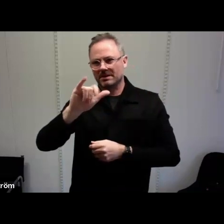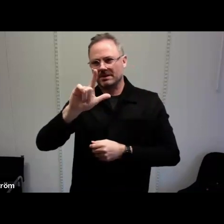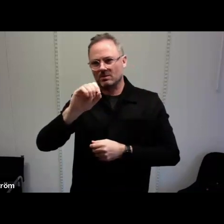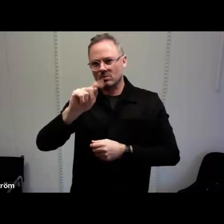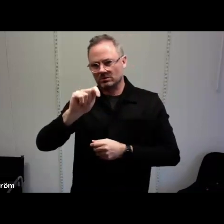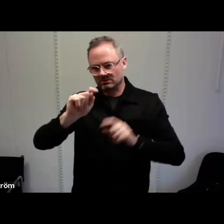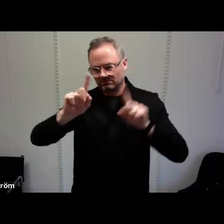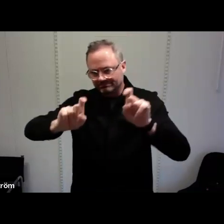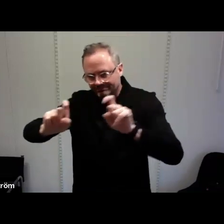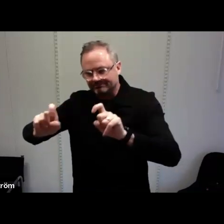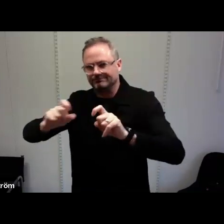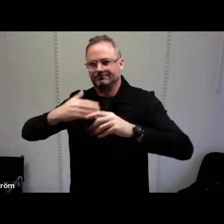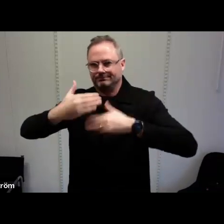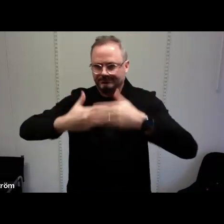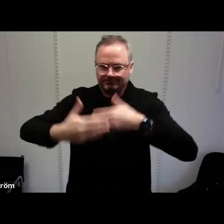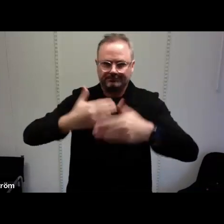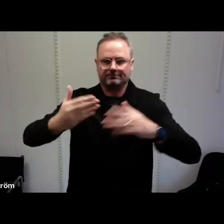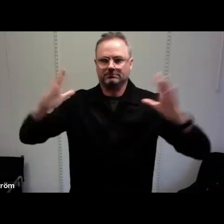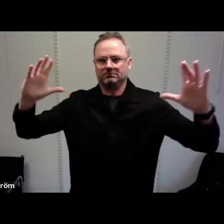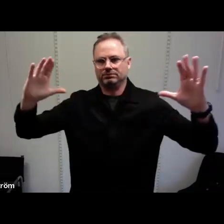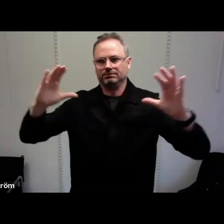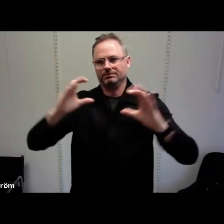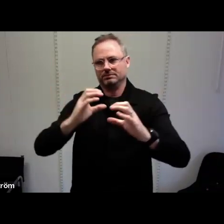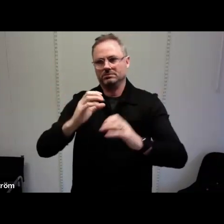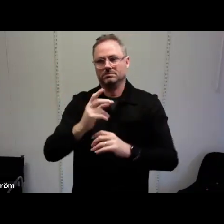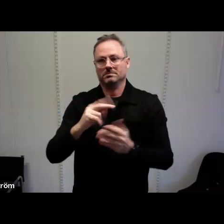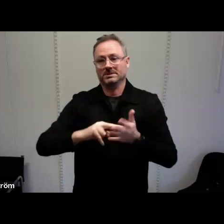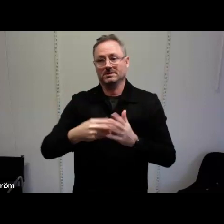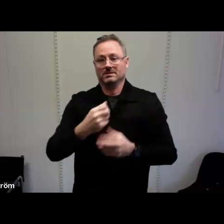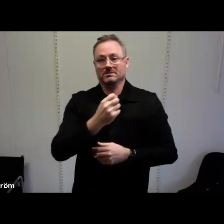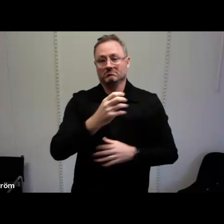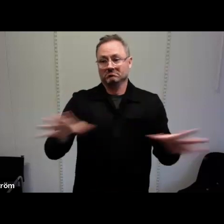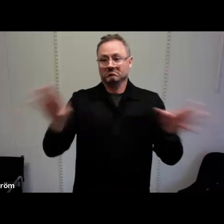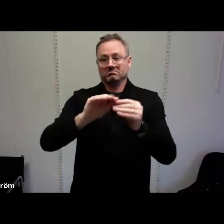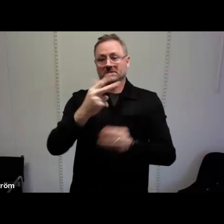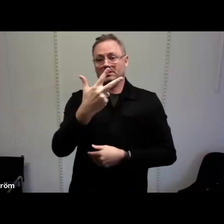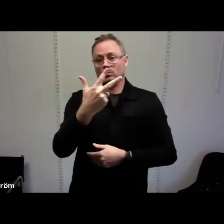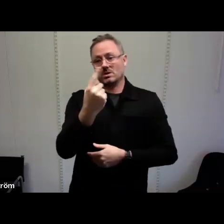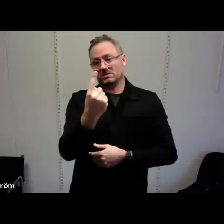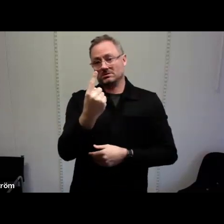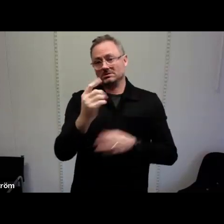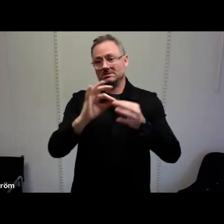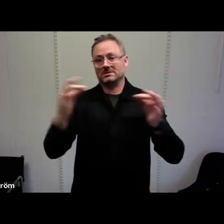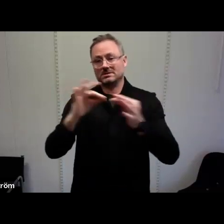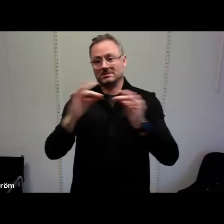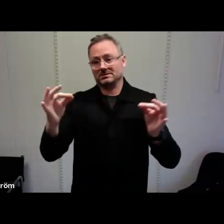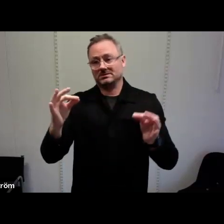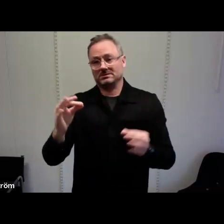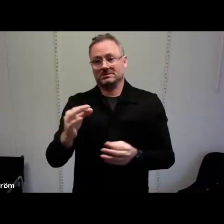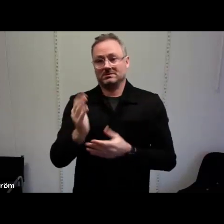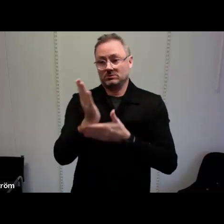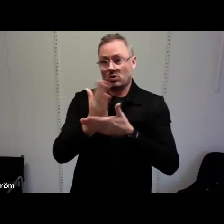sentences from there. We ran a pilot study to test those sentences, and we narrowed it down, and we ended up